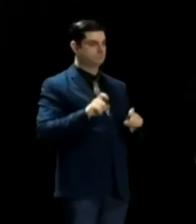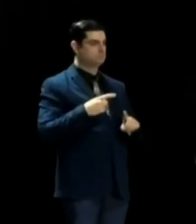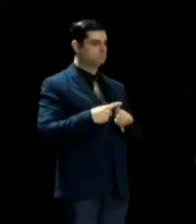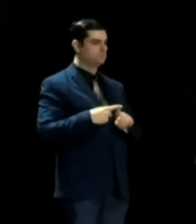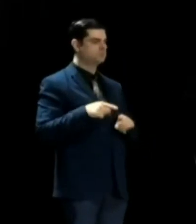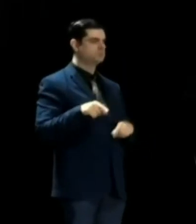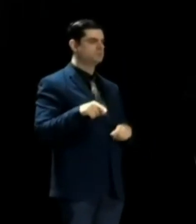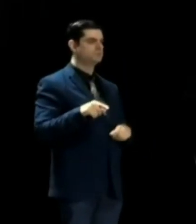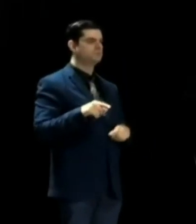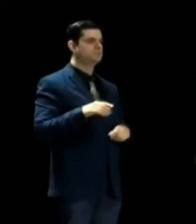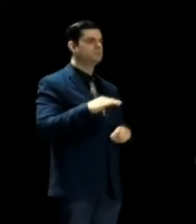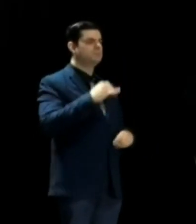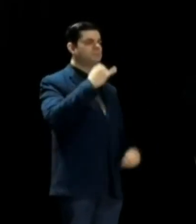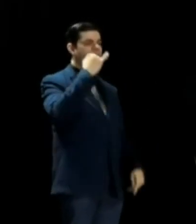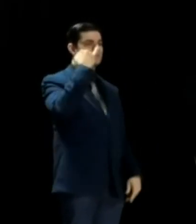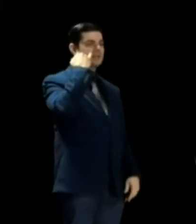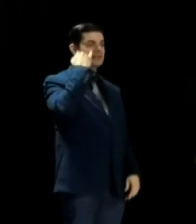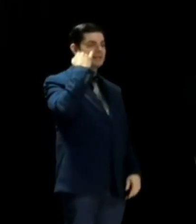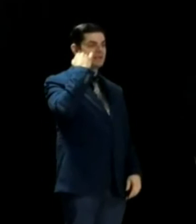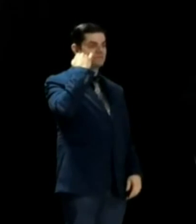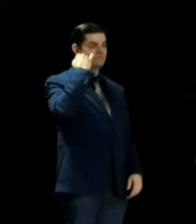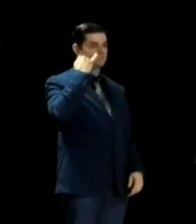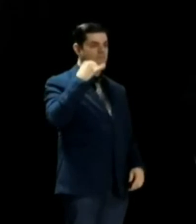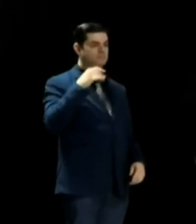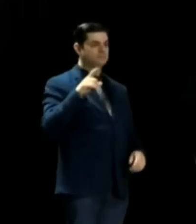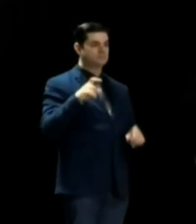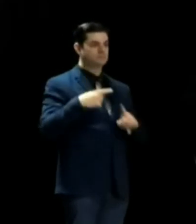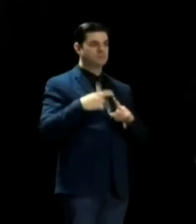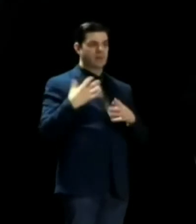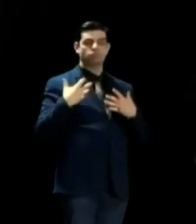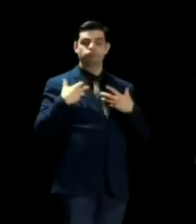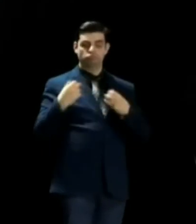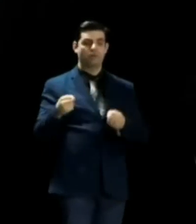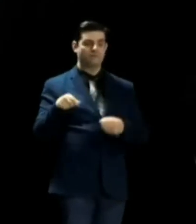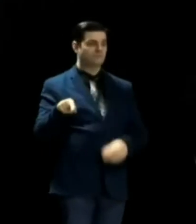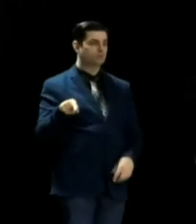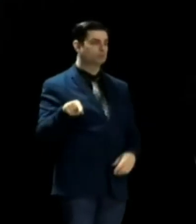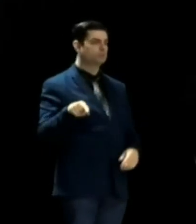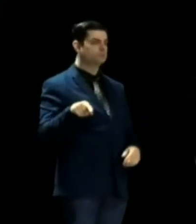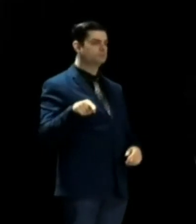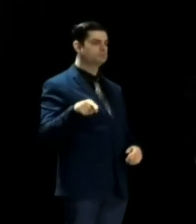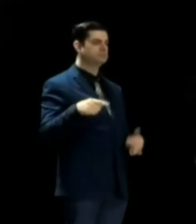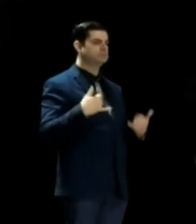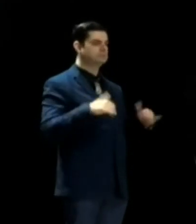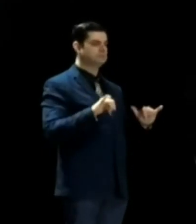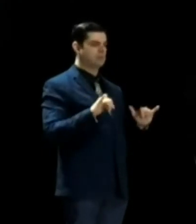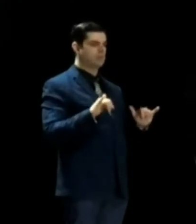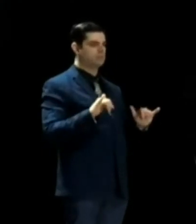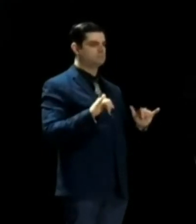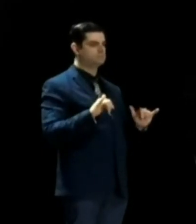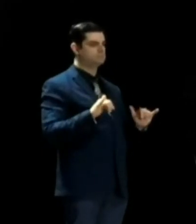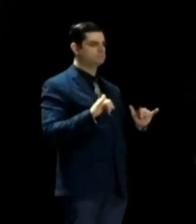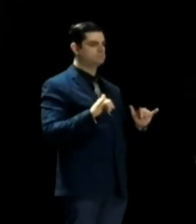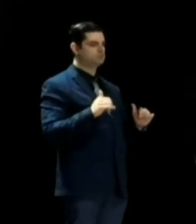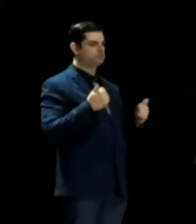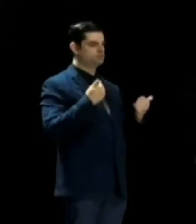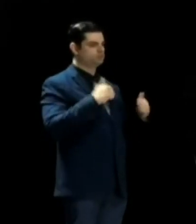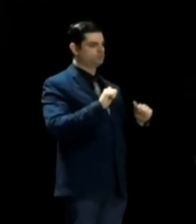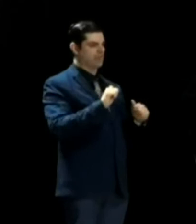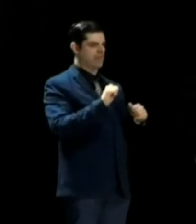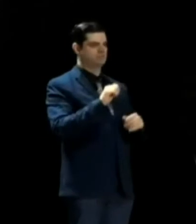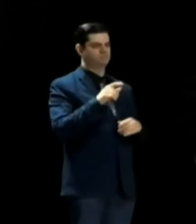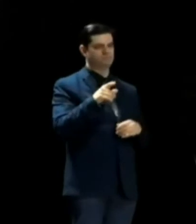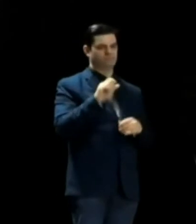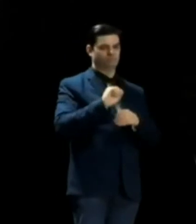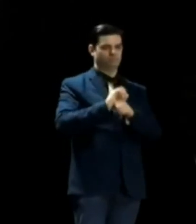you've had recoveries in that building, we now have resources. We're going to go in and be proactive and do that. We're going to come to you with our